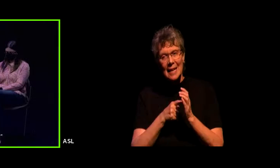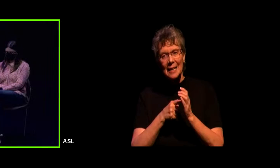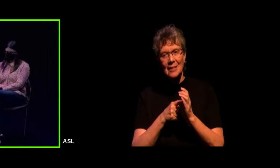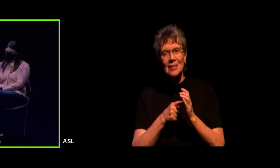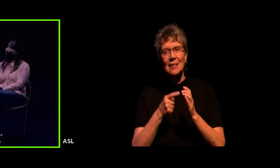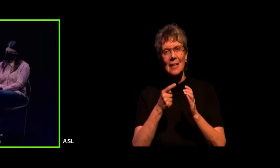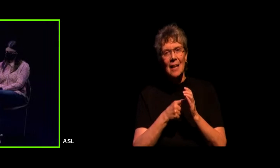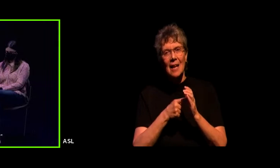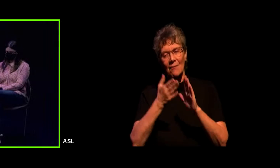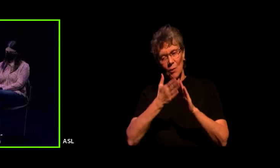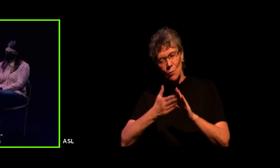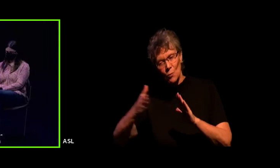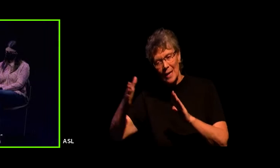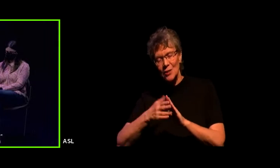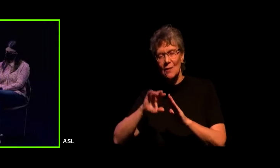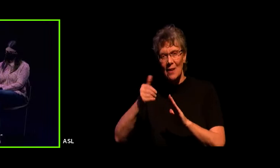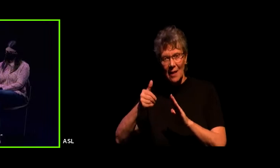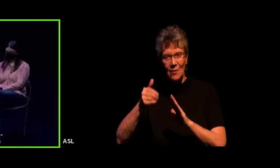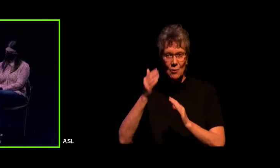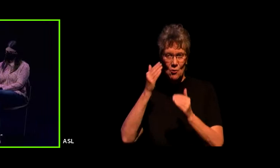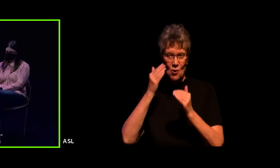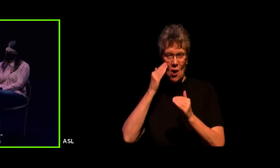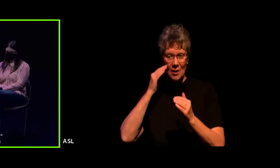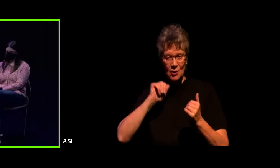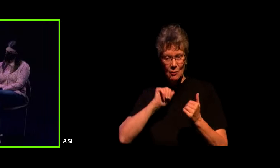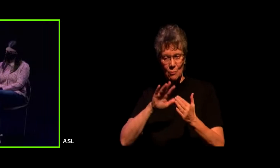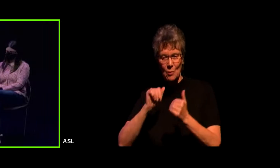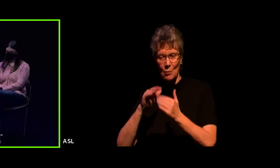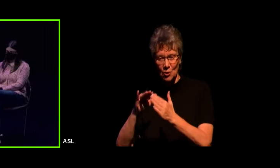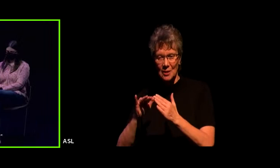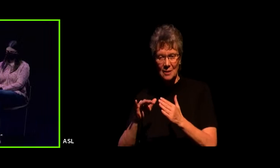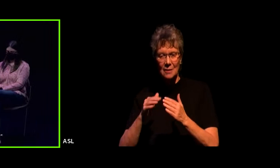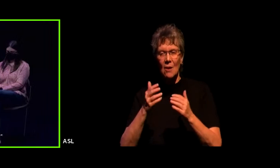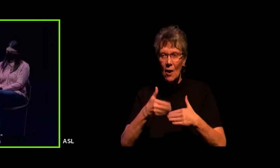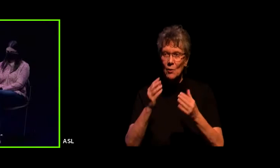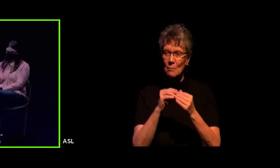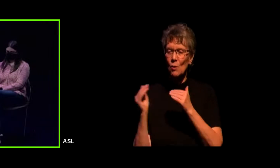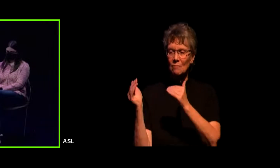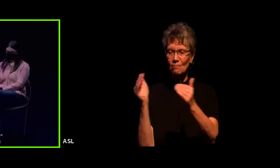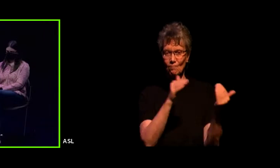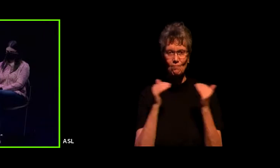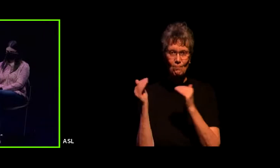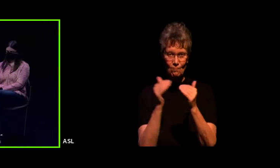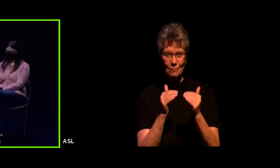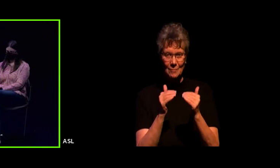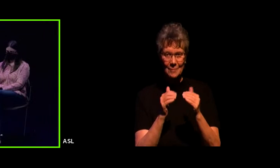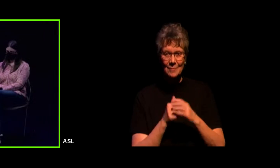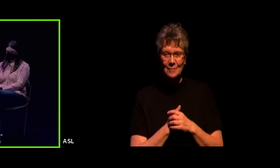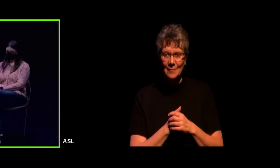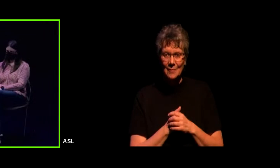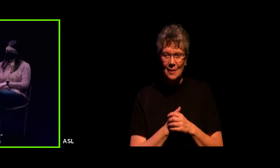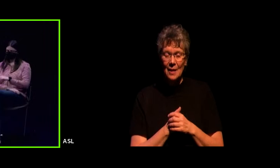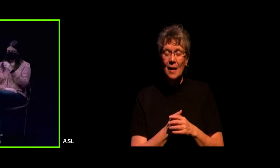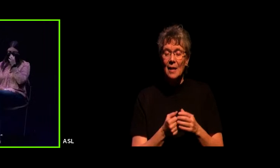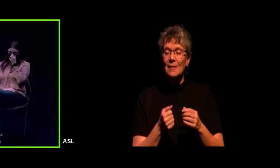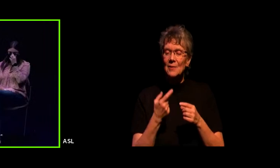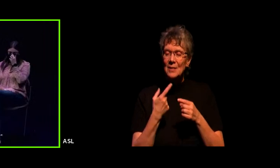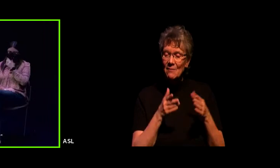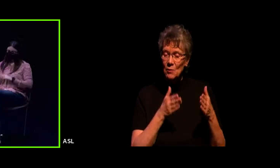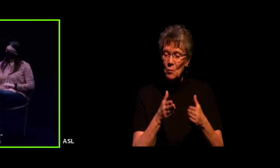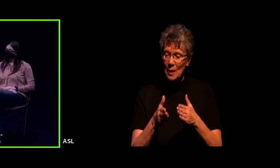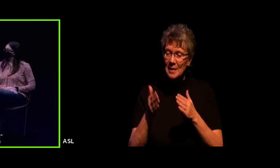plurality of ways of knowing and being in the world. There's so many ways to be in the world. But what's happened is over the history of archaeology